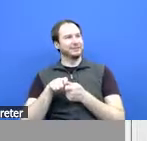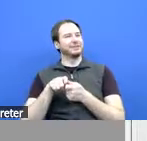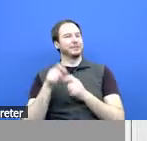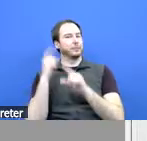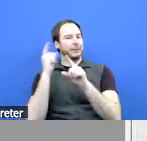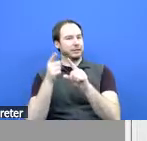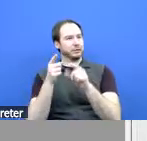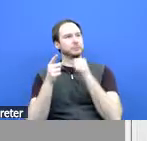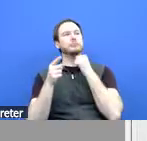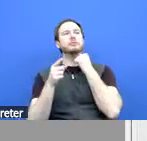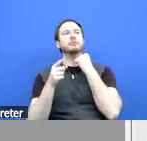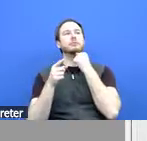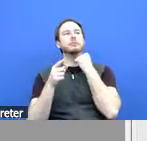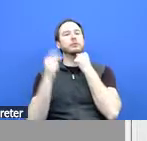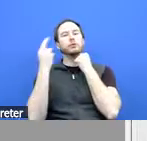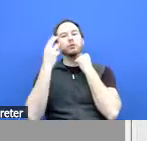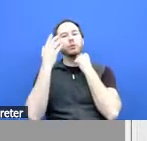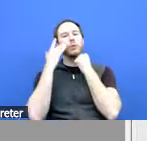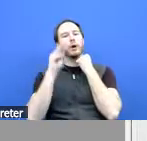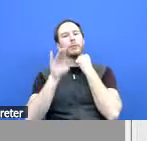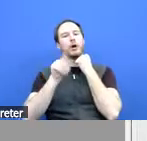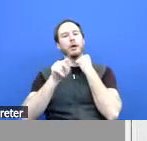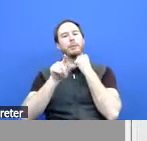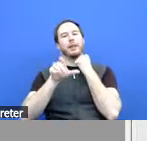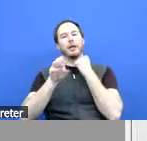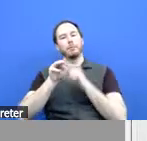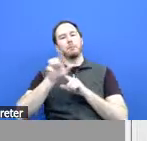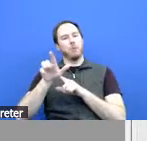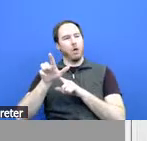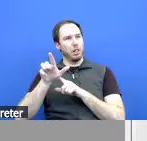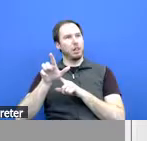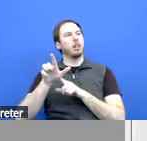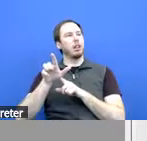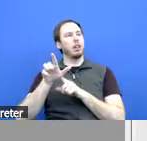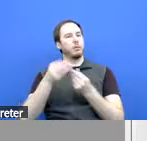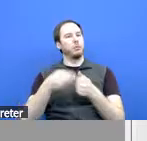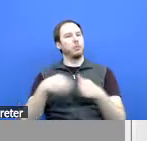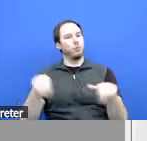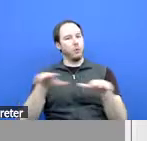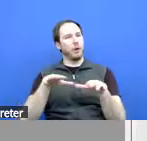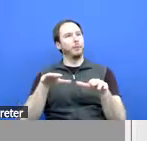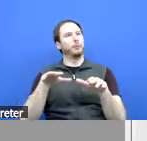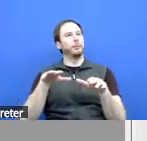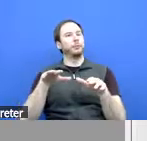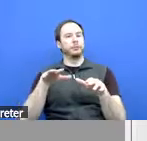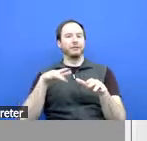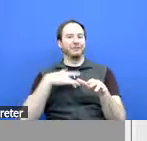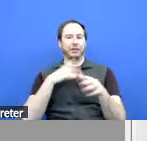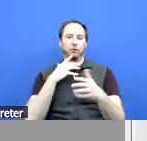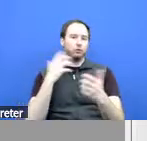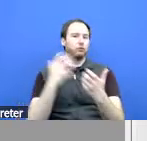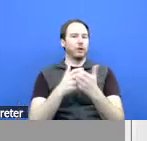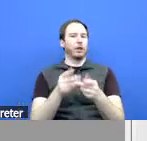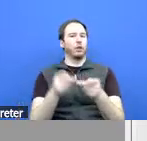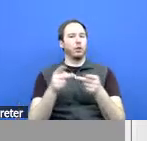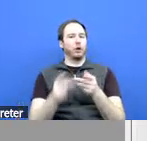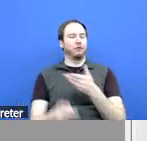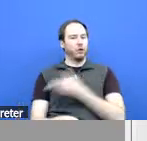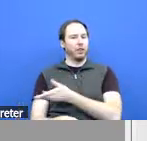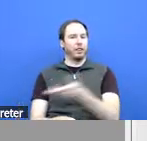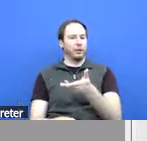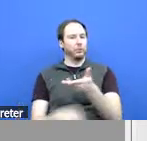mission and the reason why the Marketplace Mall property is the right location for them. We also